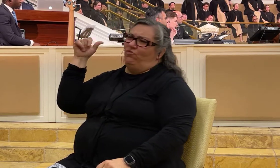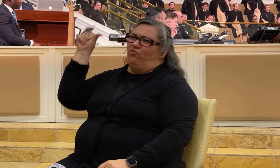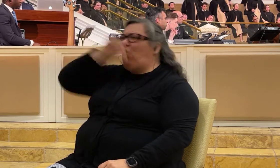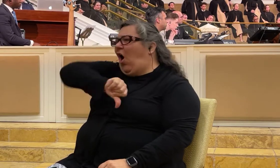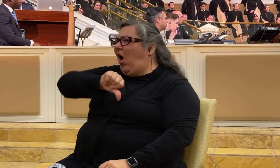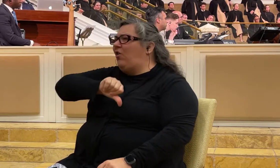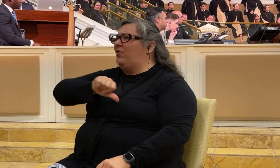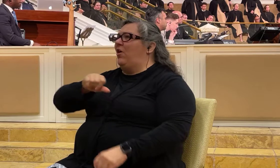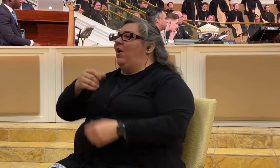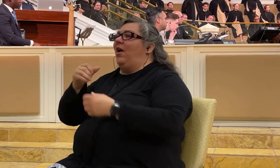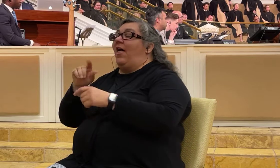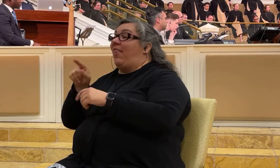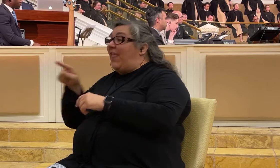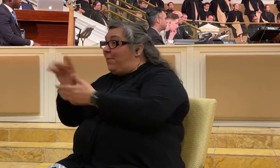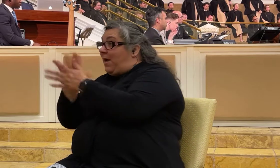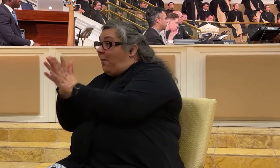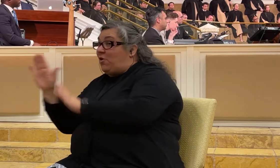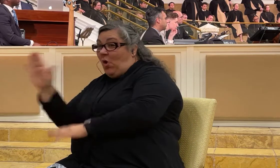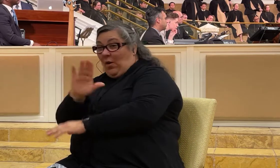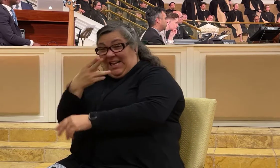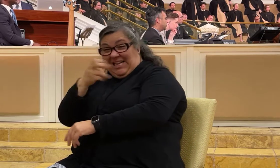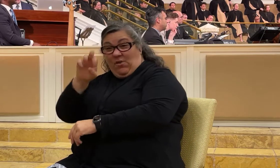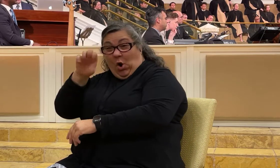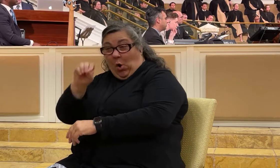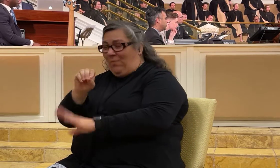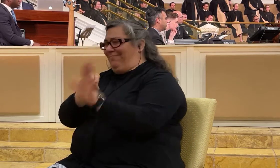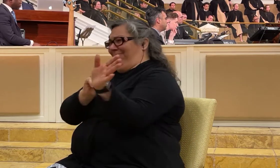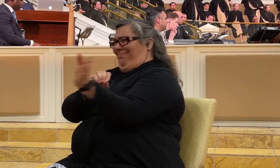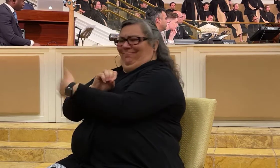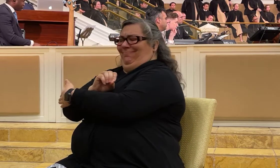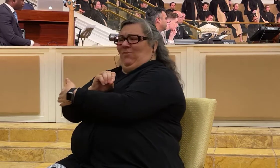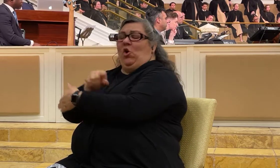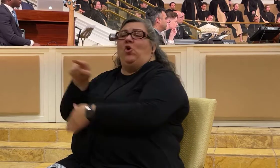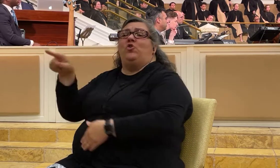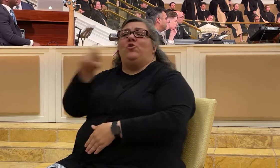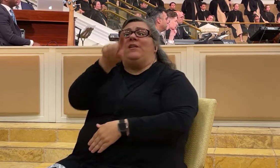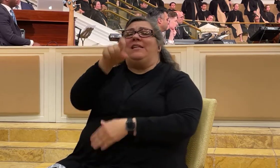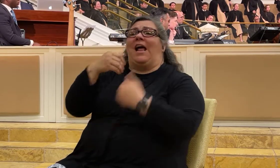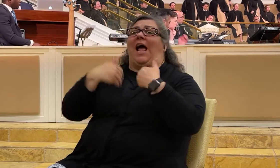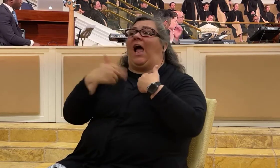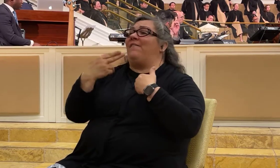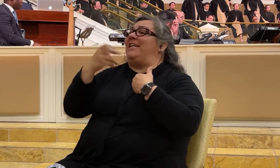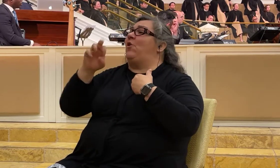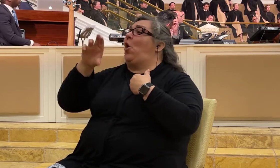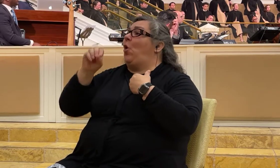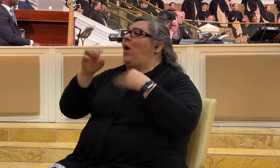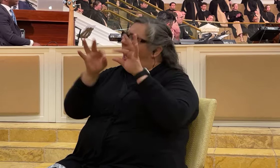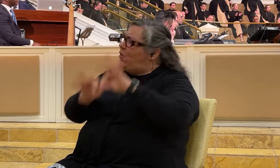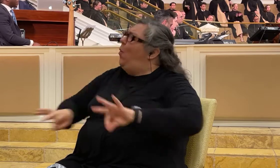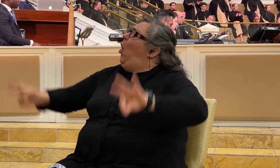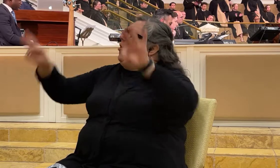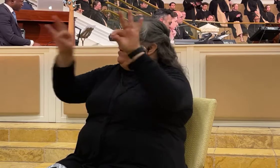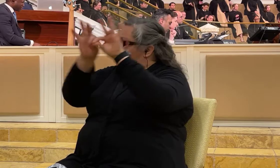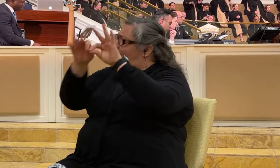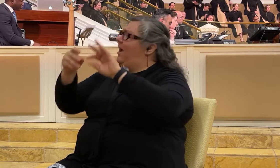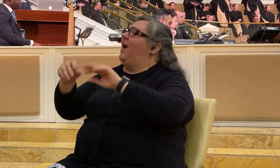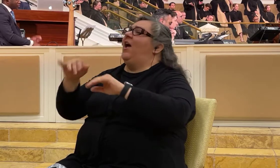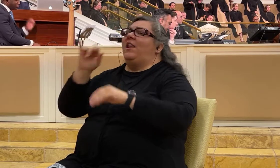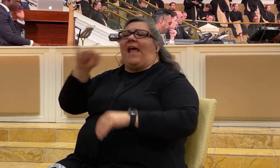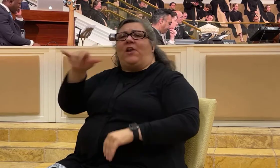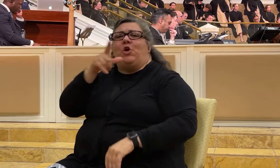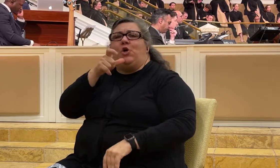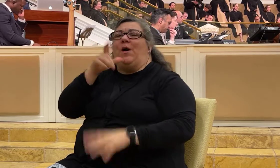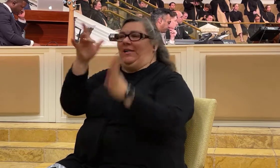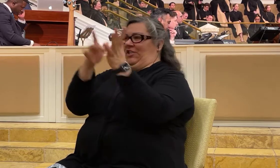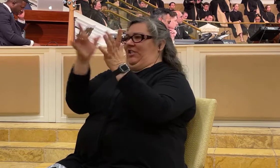to make them your hero. If you're going to have a hero, you ought to have a hero that's worthy to be a hero. Amen. And that's Jesus